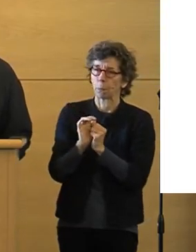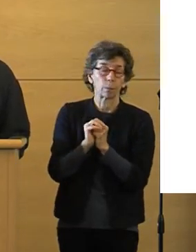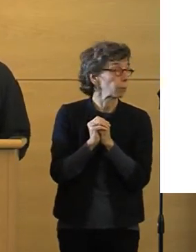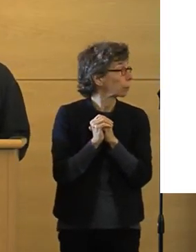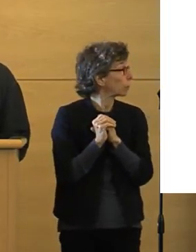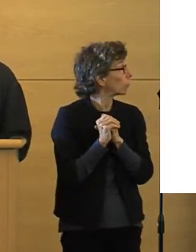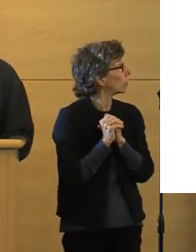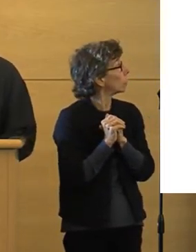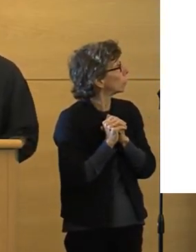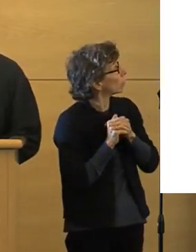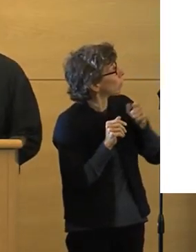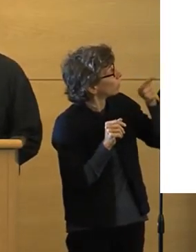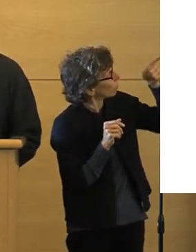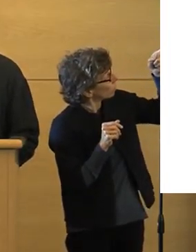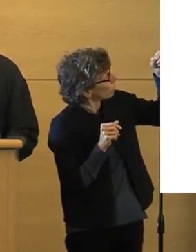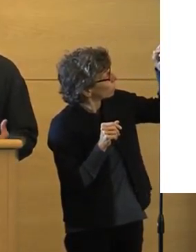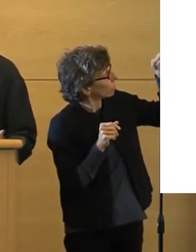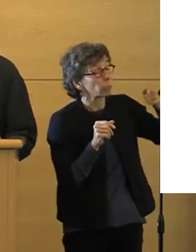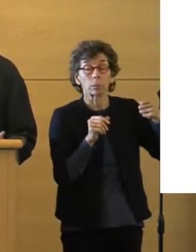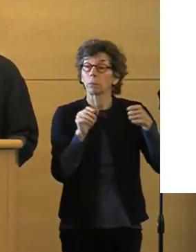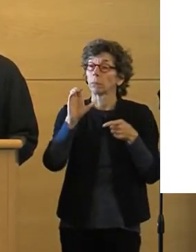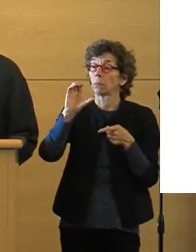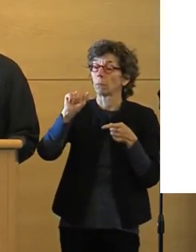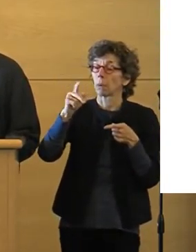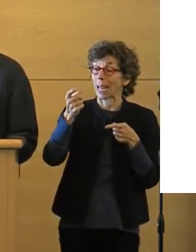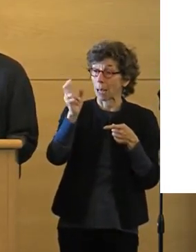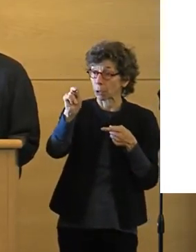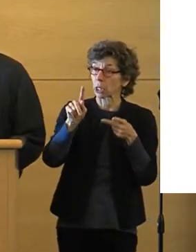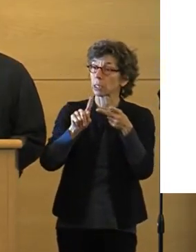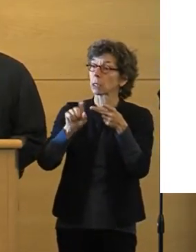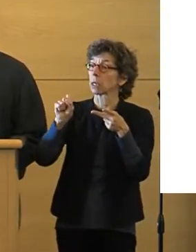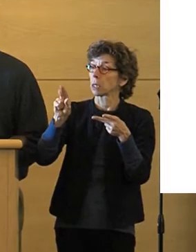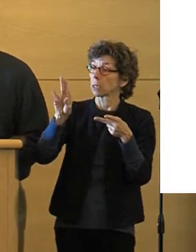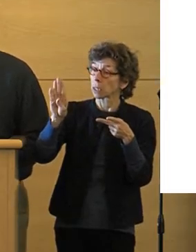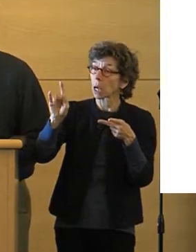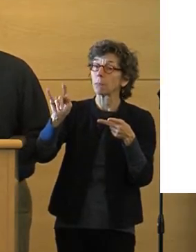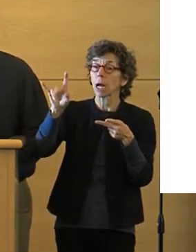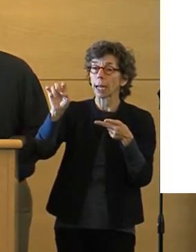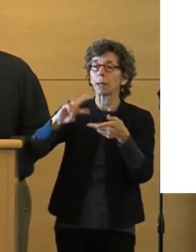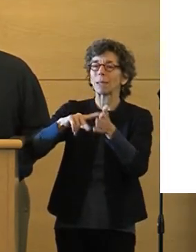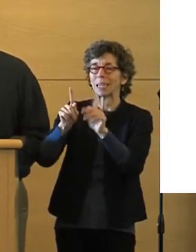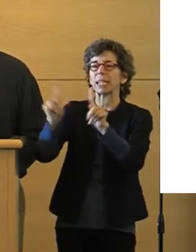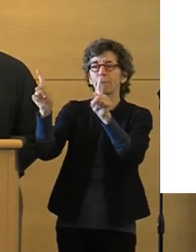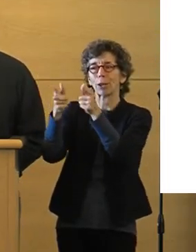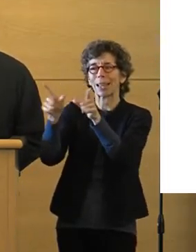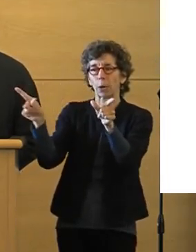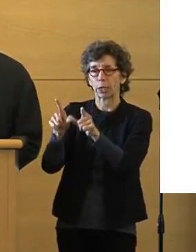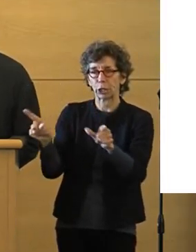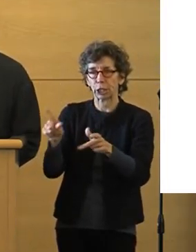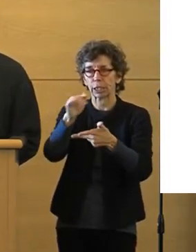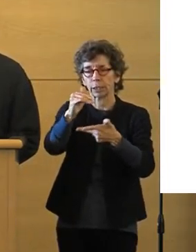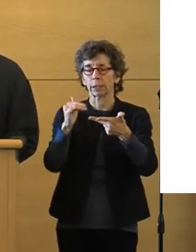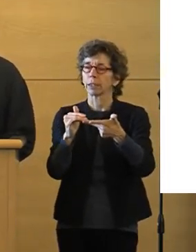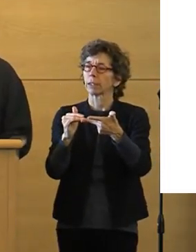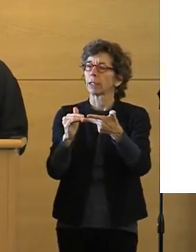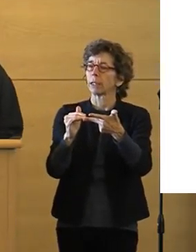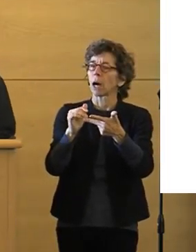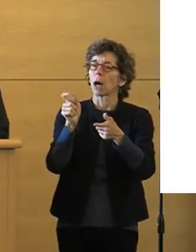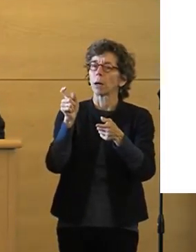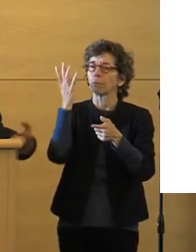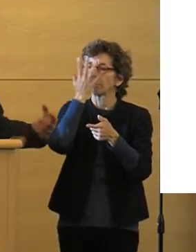screen reader. And there are other different kinds of tracks too that you can synchronize